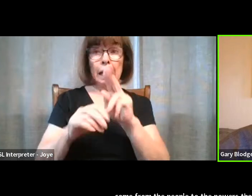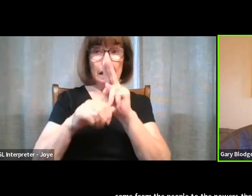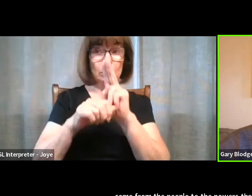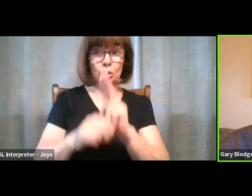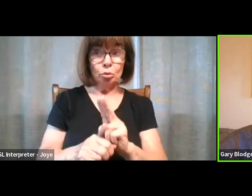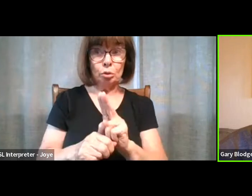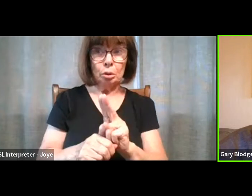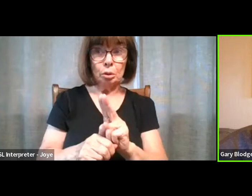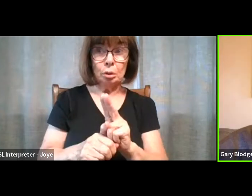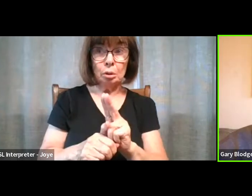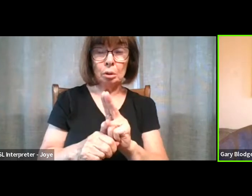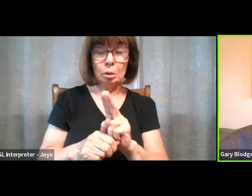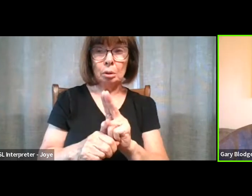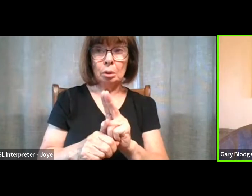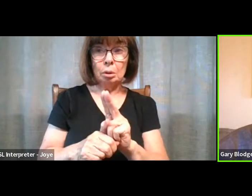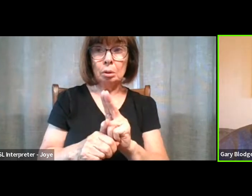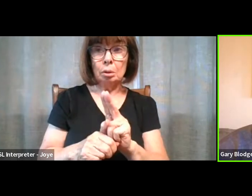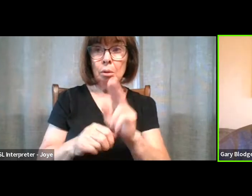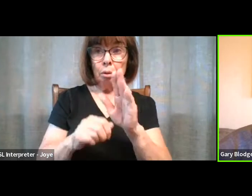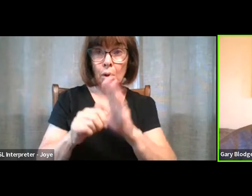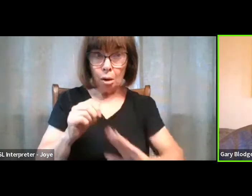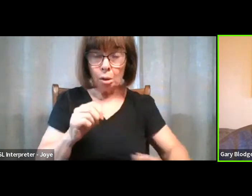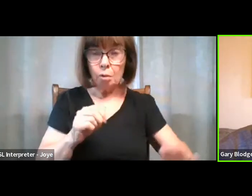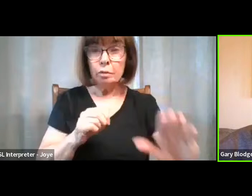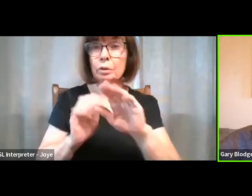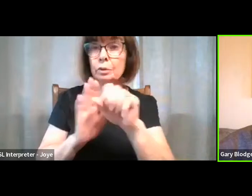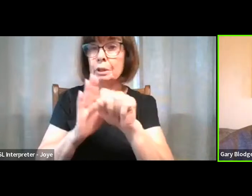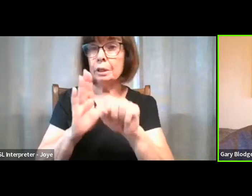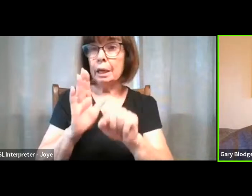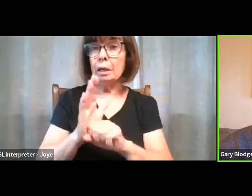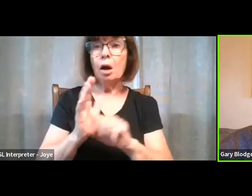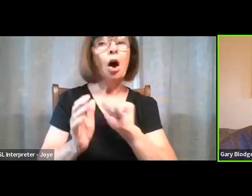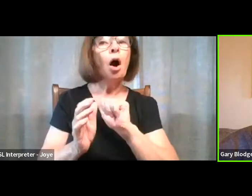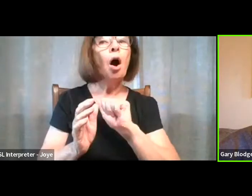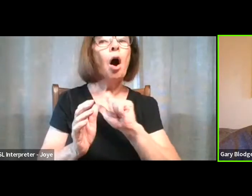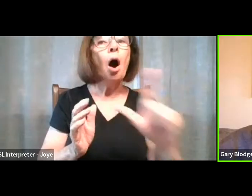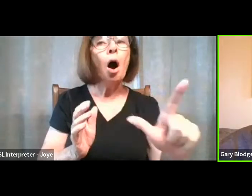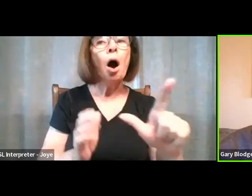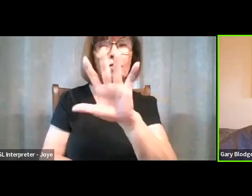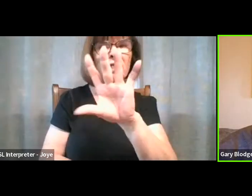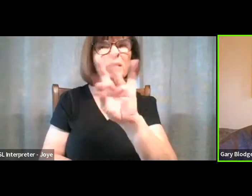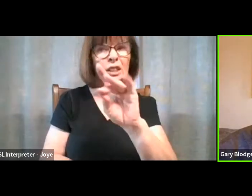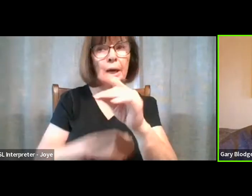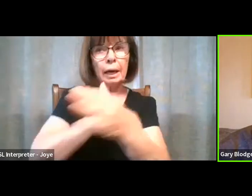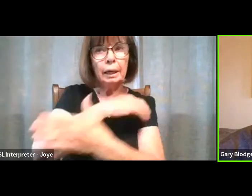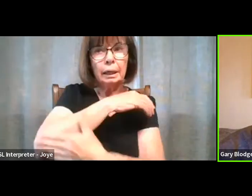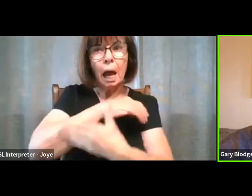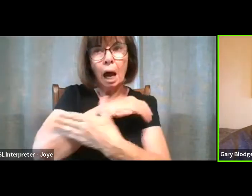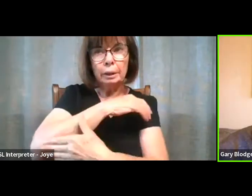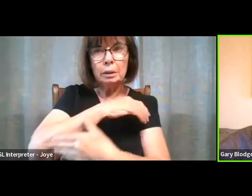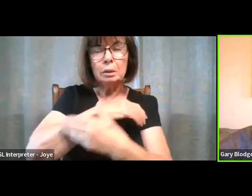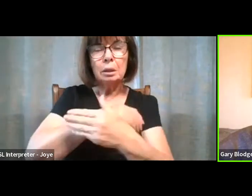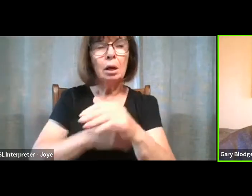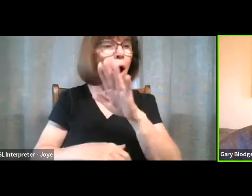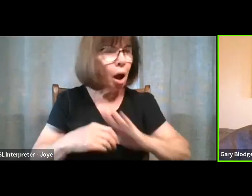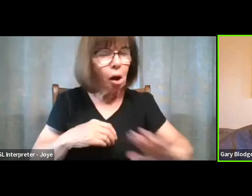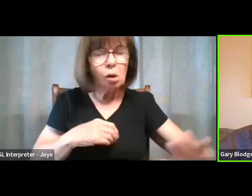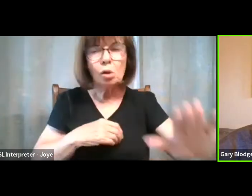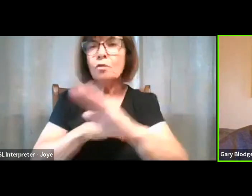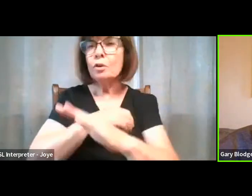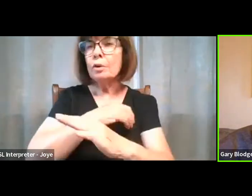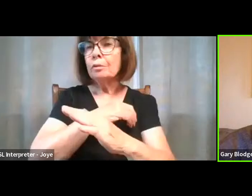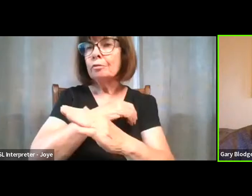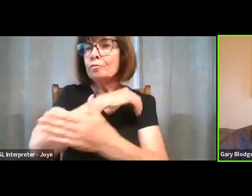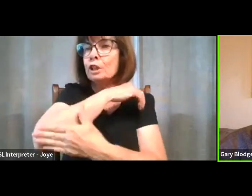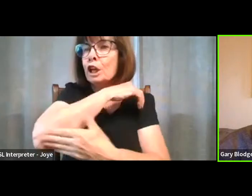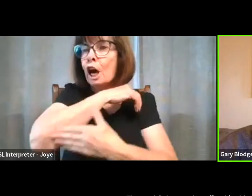sweep across the state, all 58 counties, could sweep across the country. It is valuable that